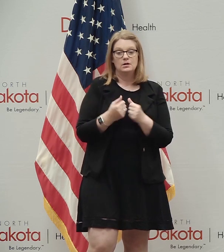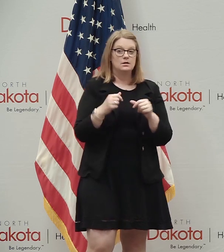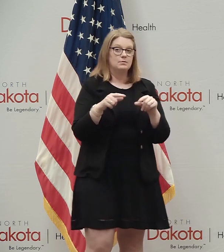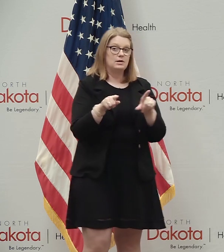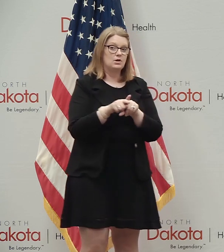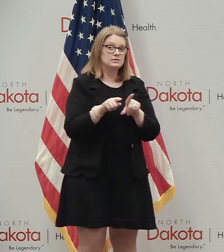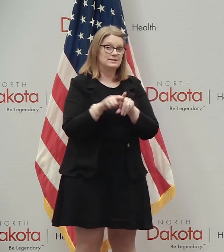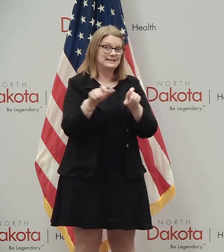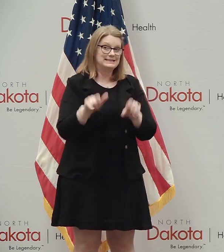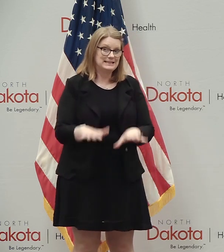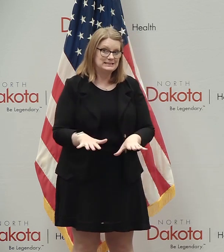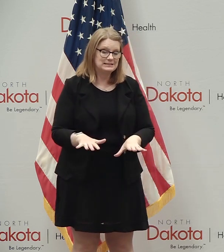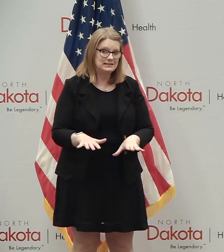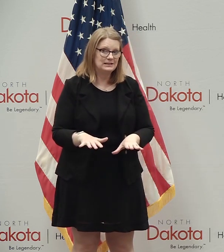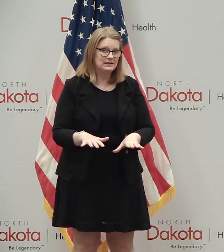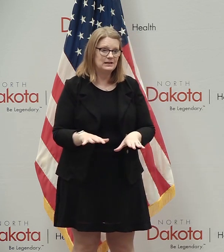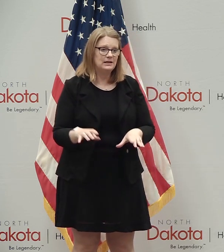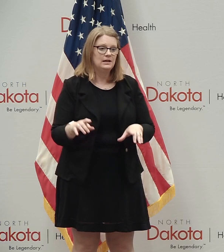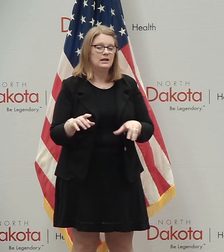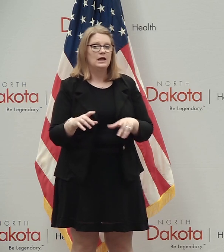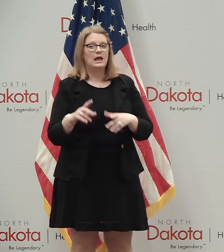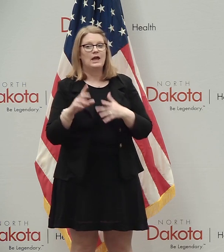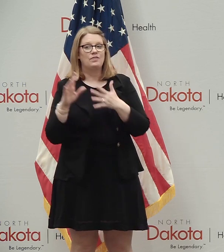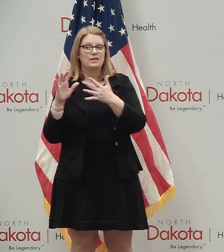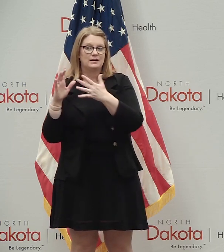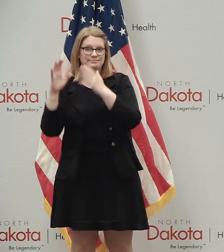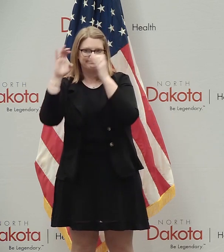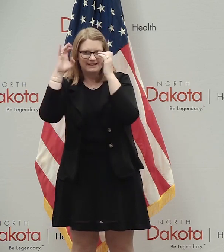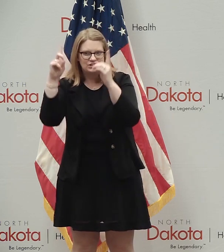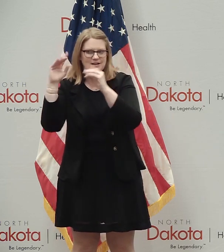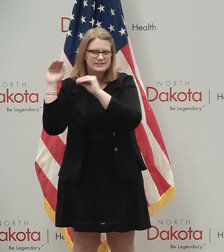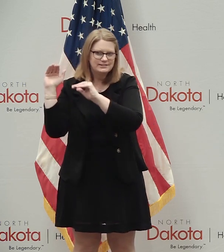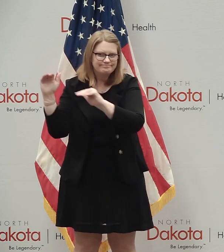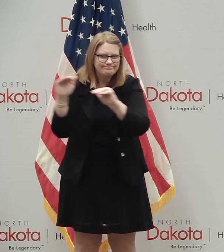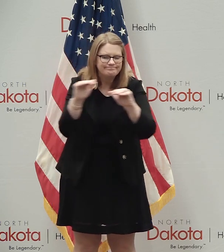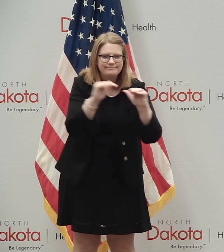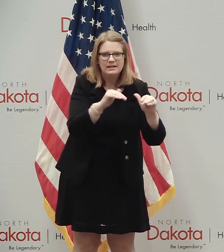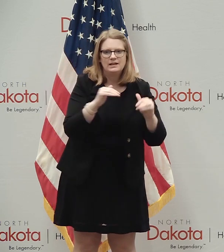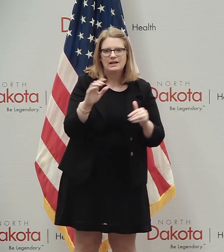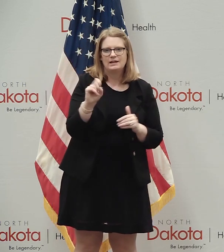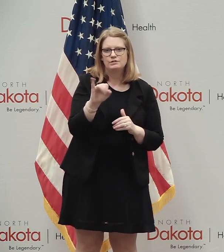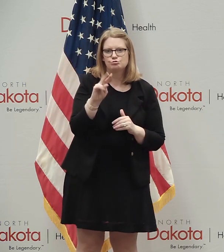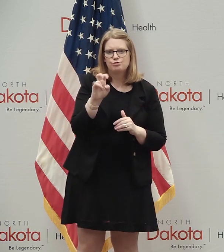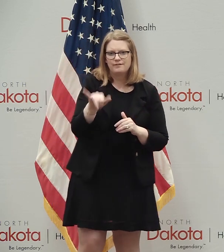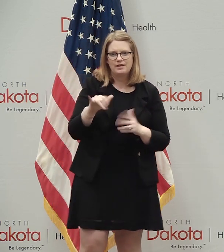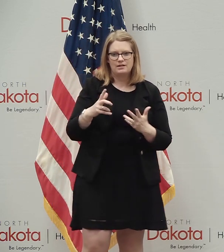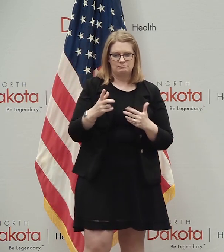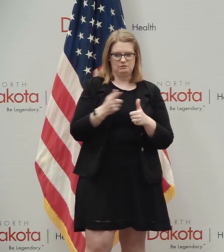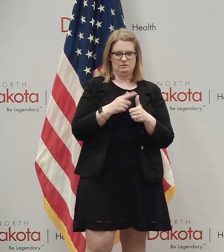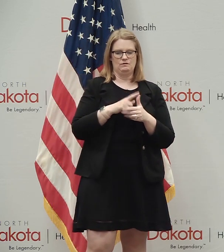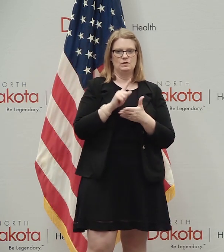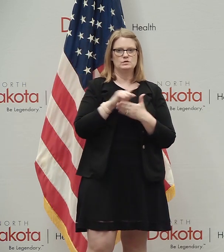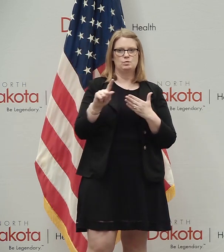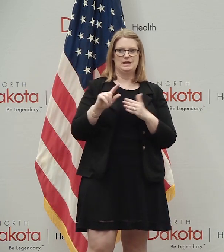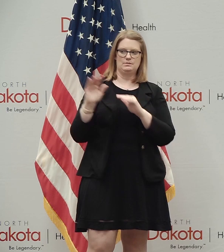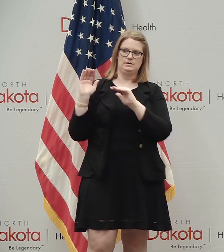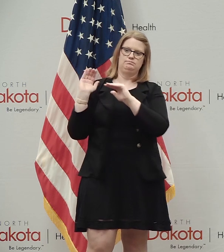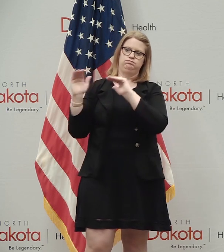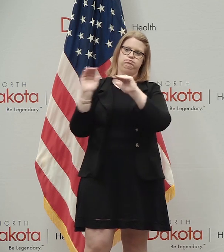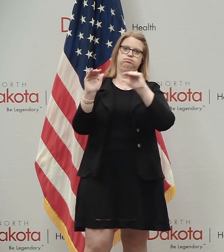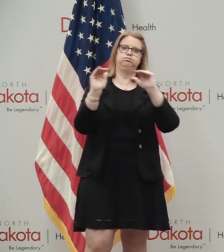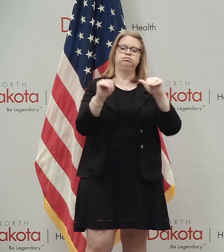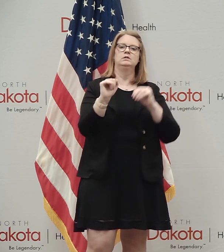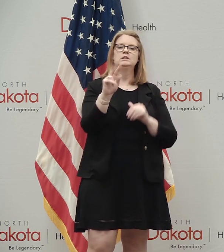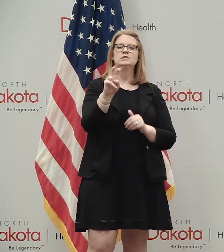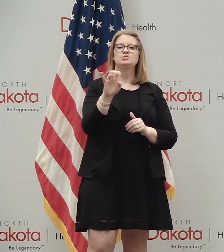testing that we've done and the outreach we've done and the surveying we've done. I mean, the very first week we were in touch with all the leaders of all